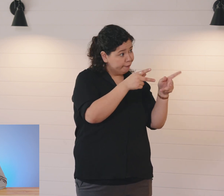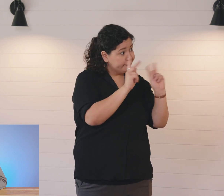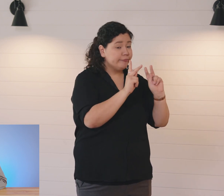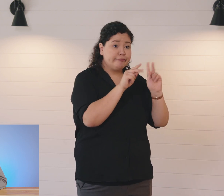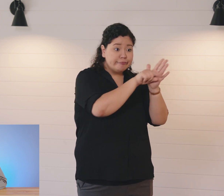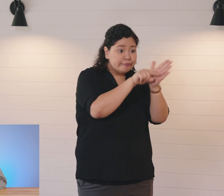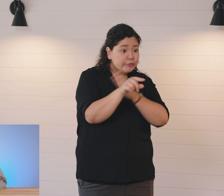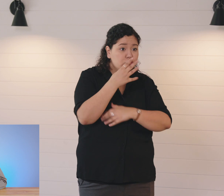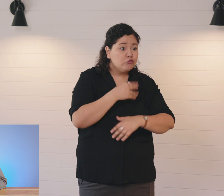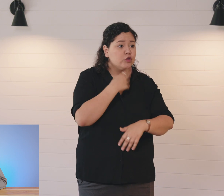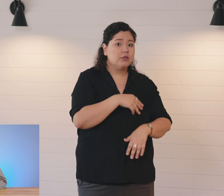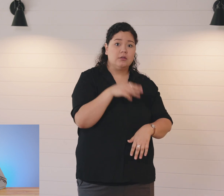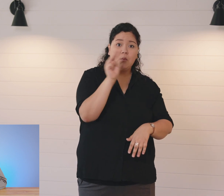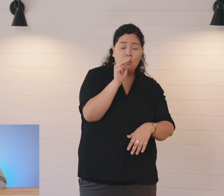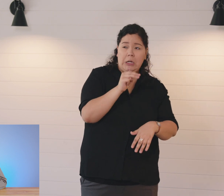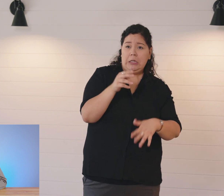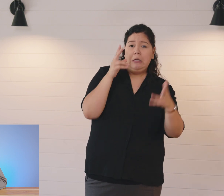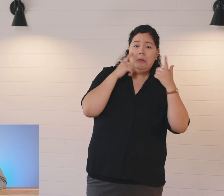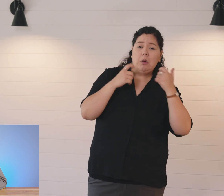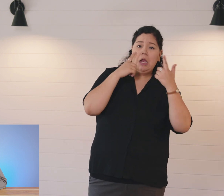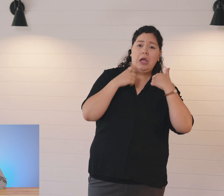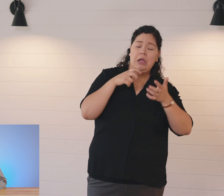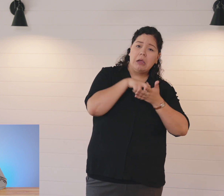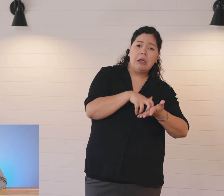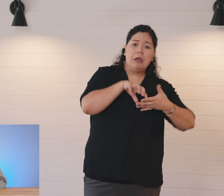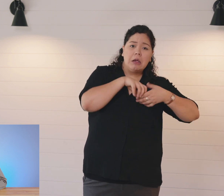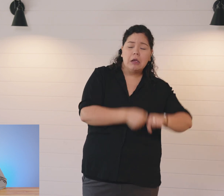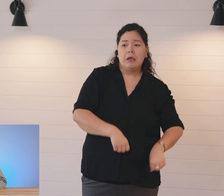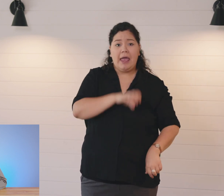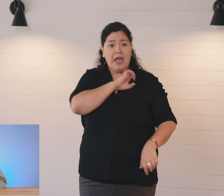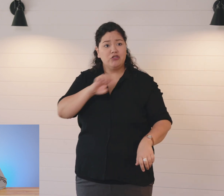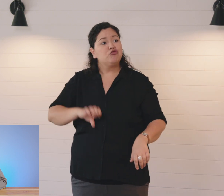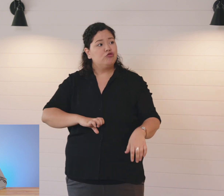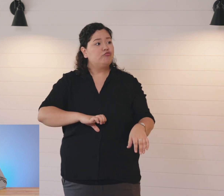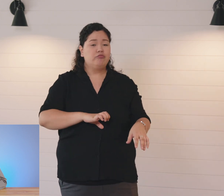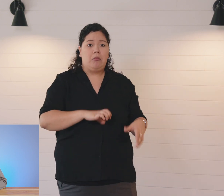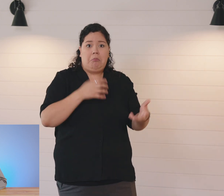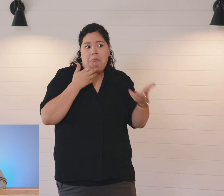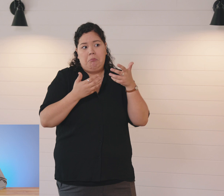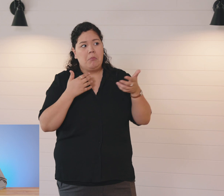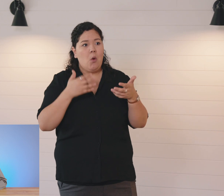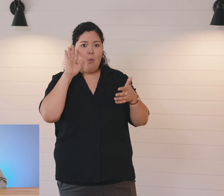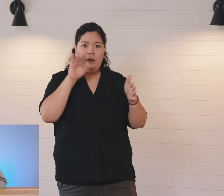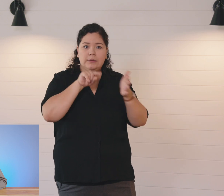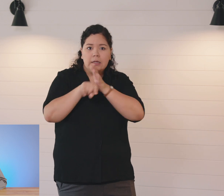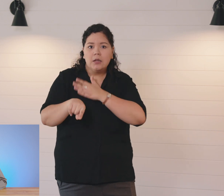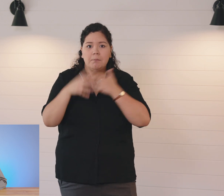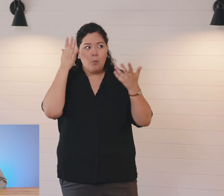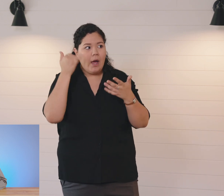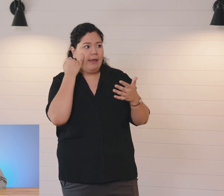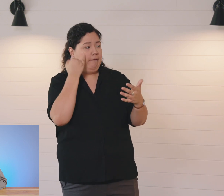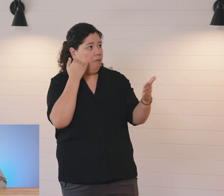He was moaning at the front gate. Esther is risking her life. She had no guarantees that she was actually going to get what she was